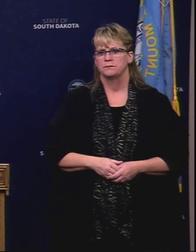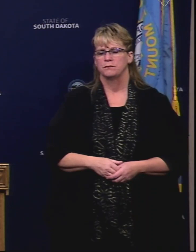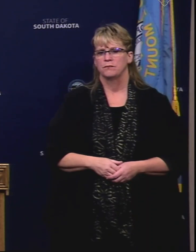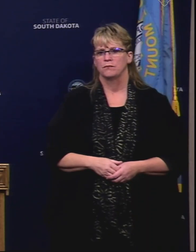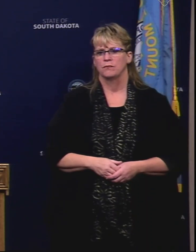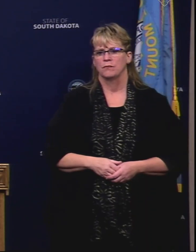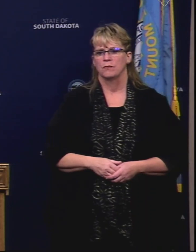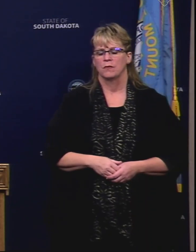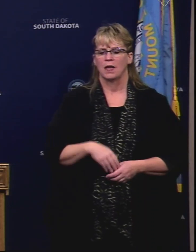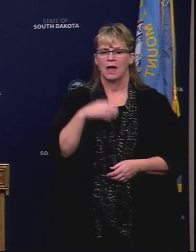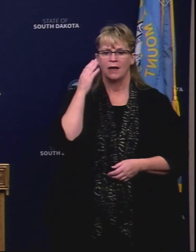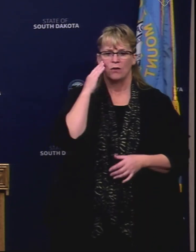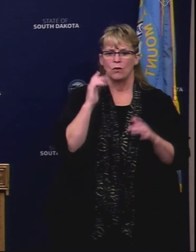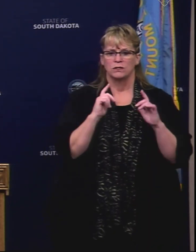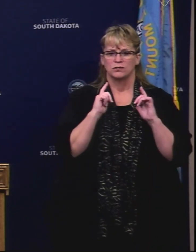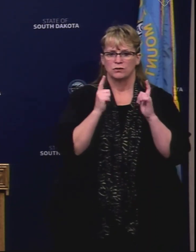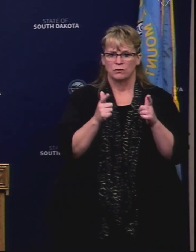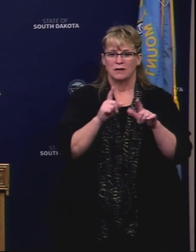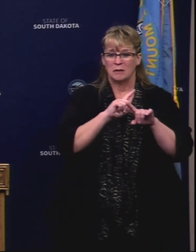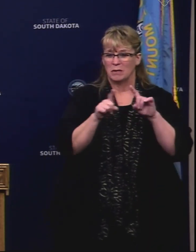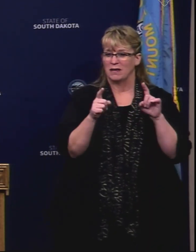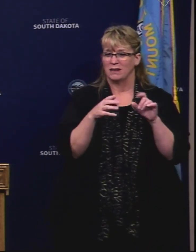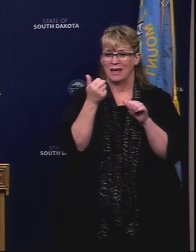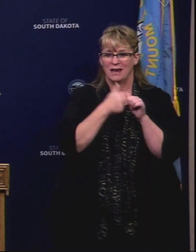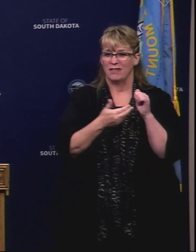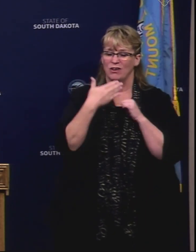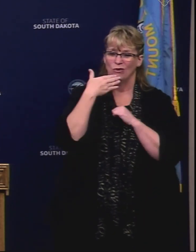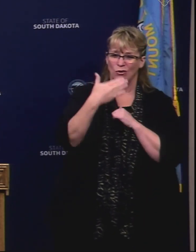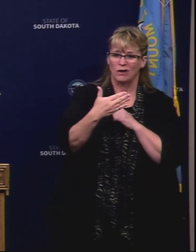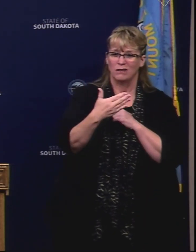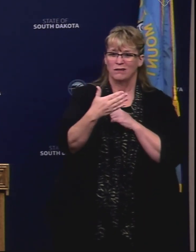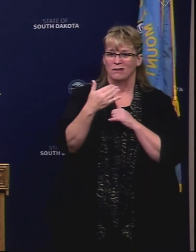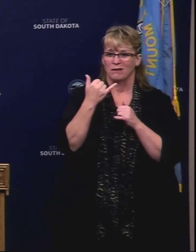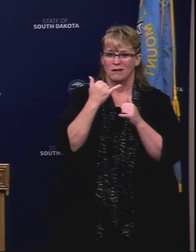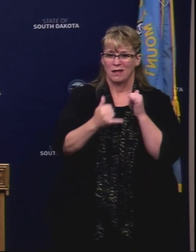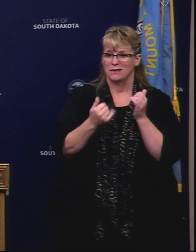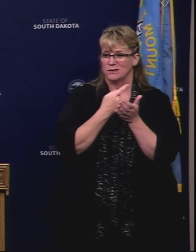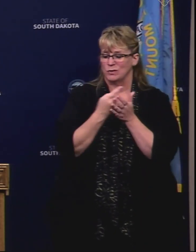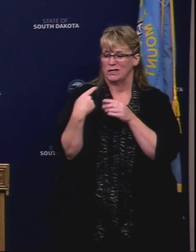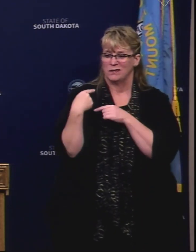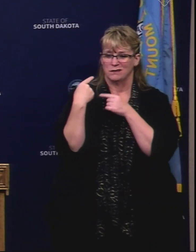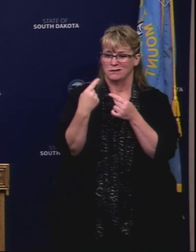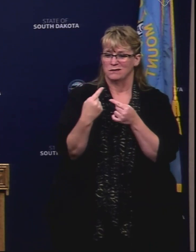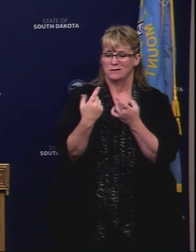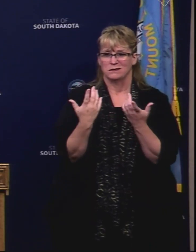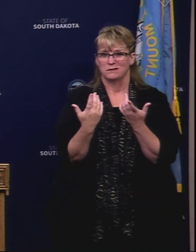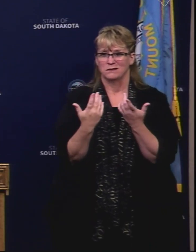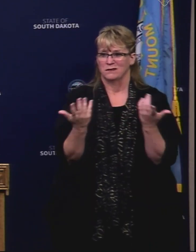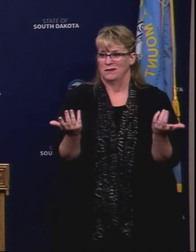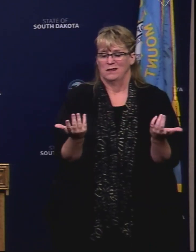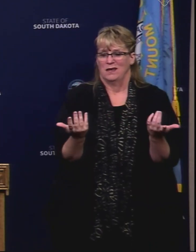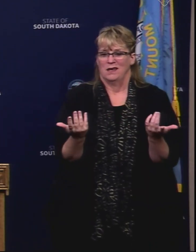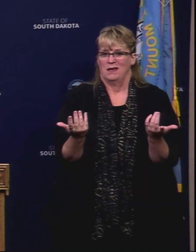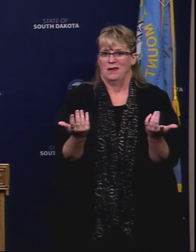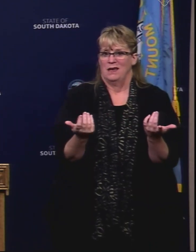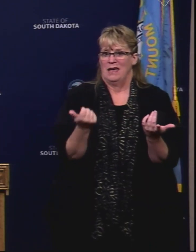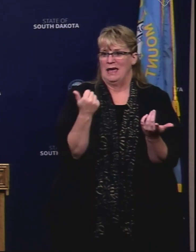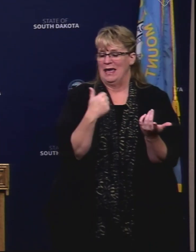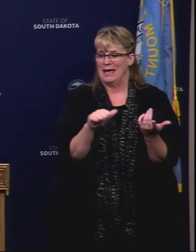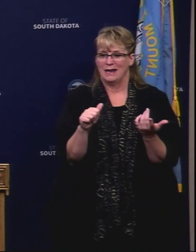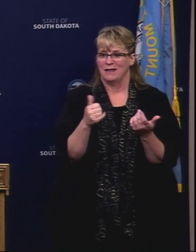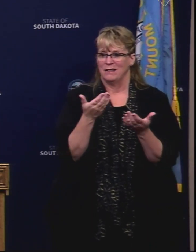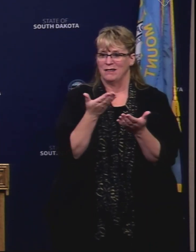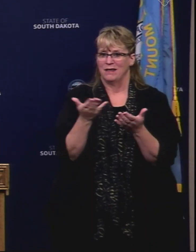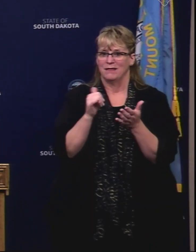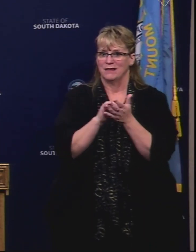anything encouraging in the last week? As far as any sales, any upticks,